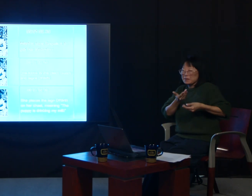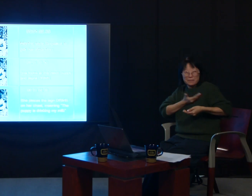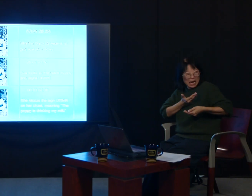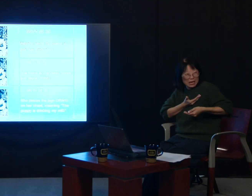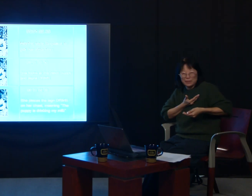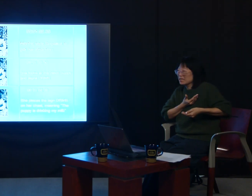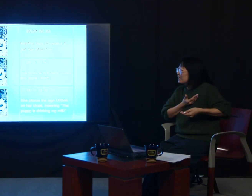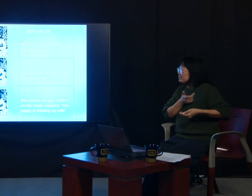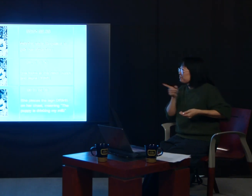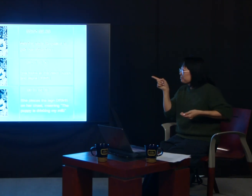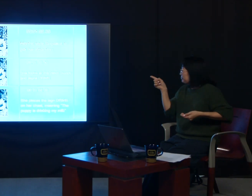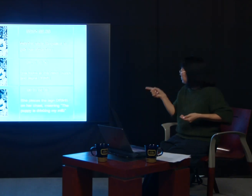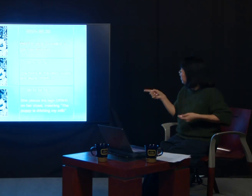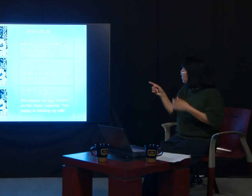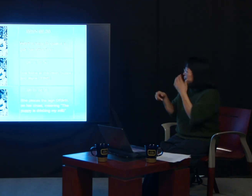baby?"